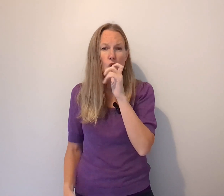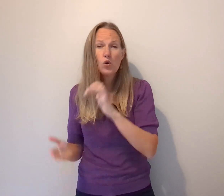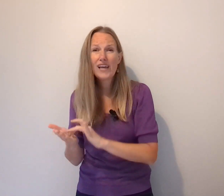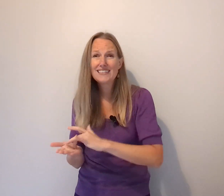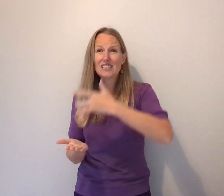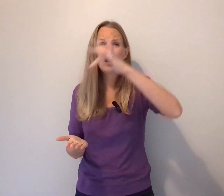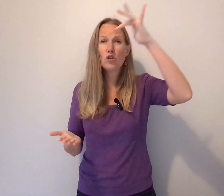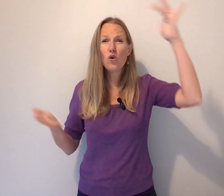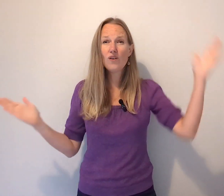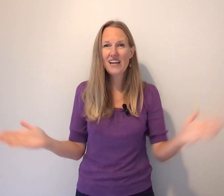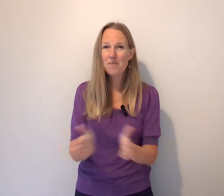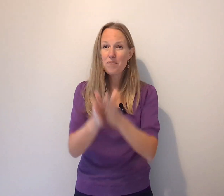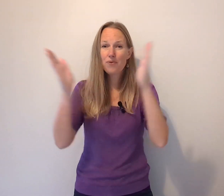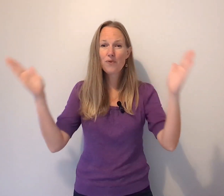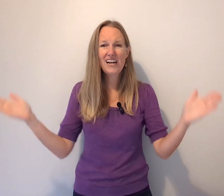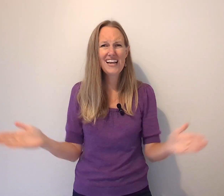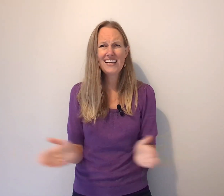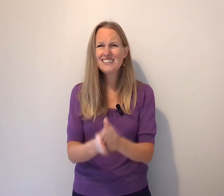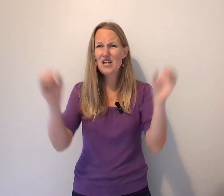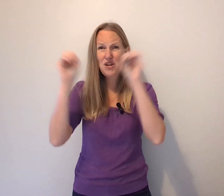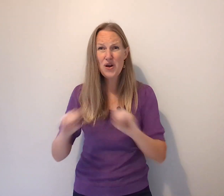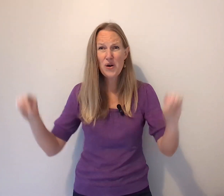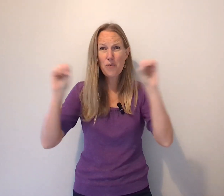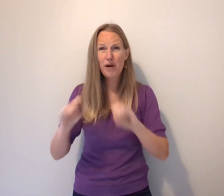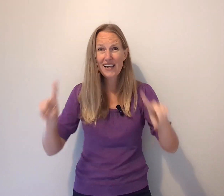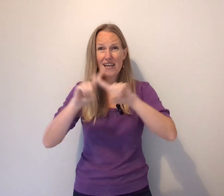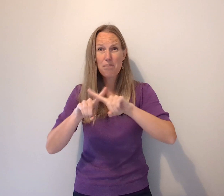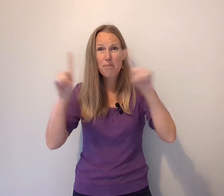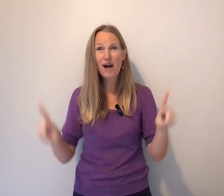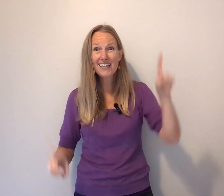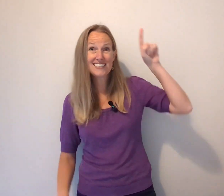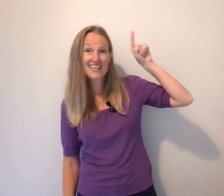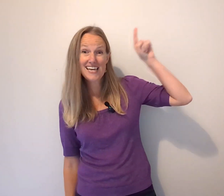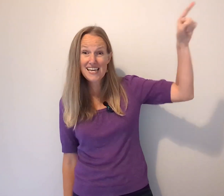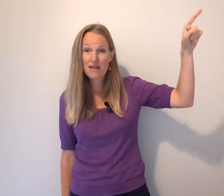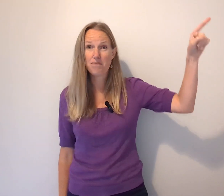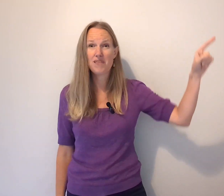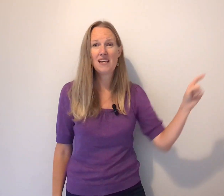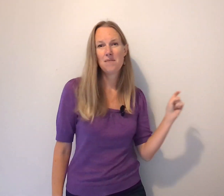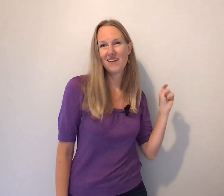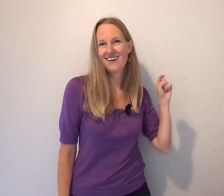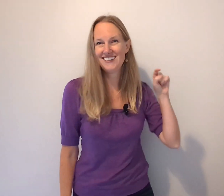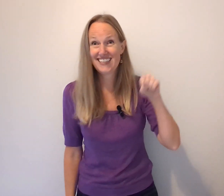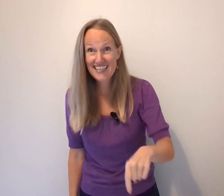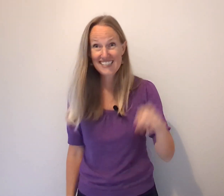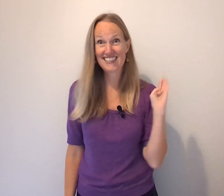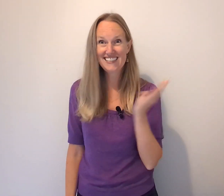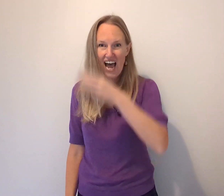Who gets the glory and praise? Nobody but him. Because this is